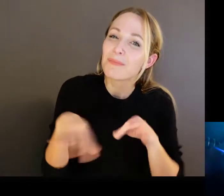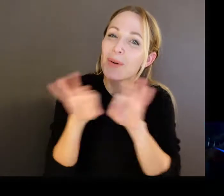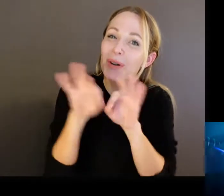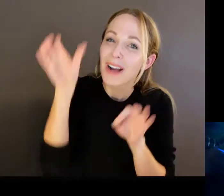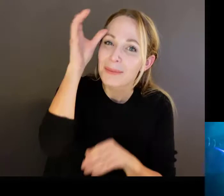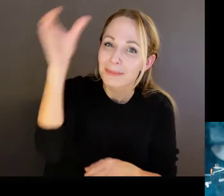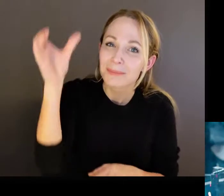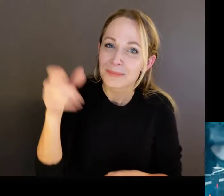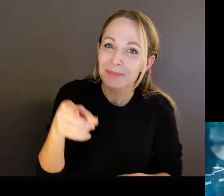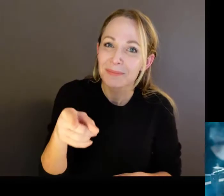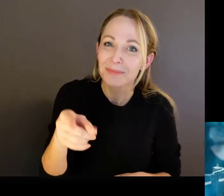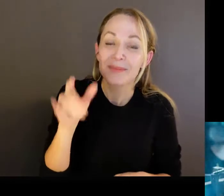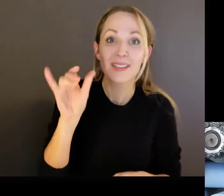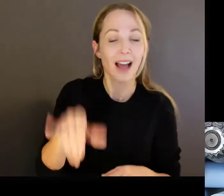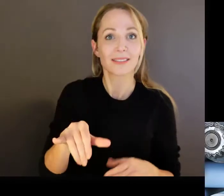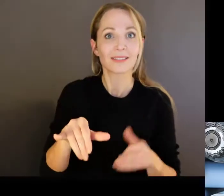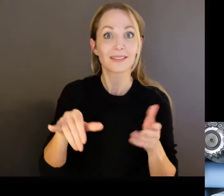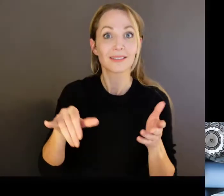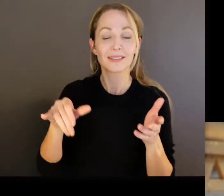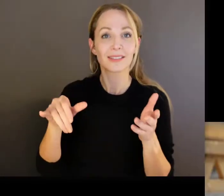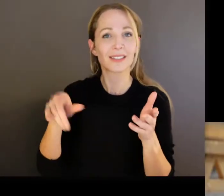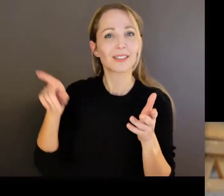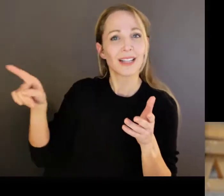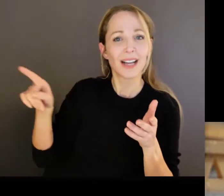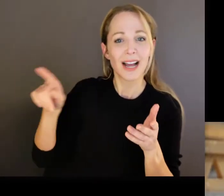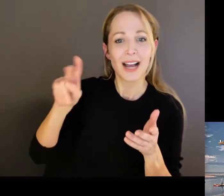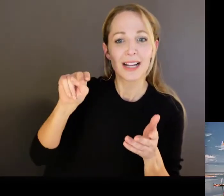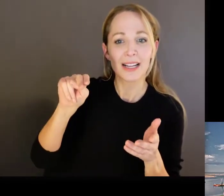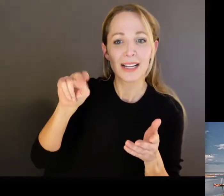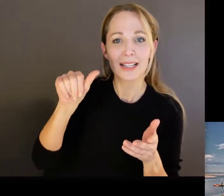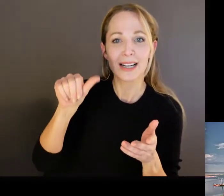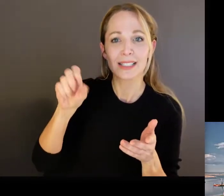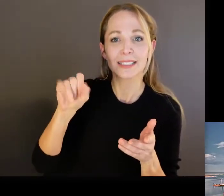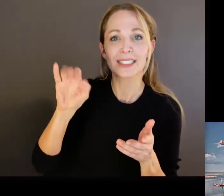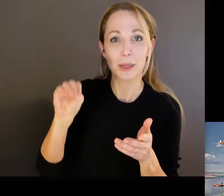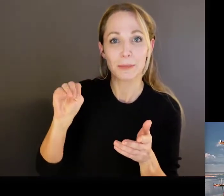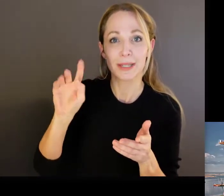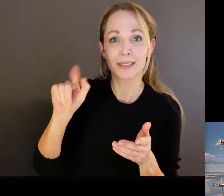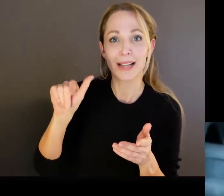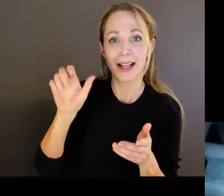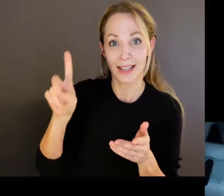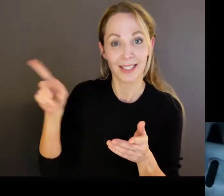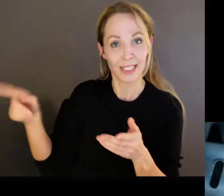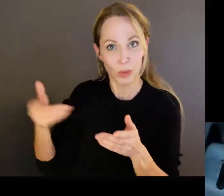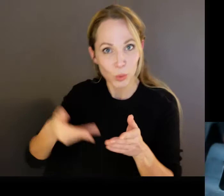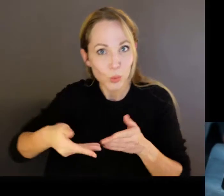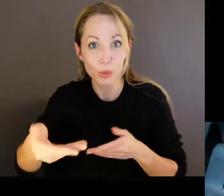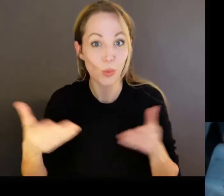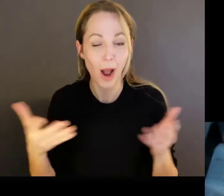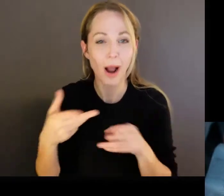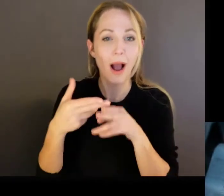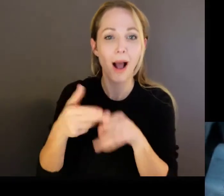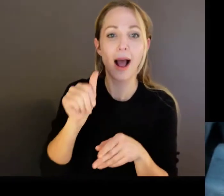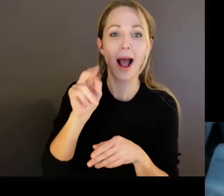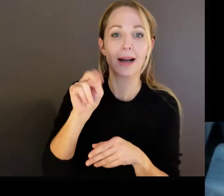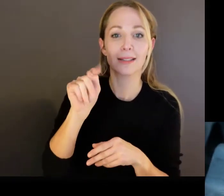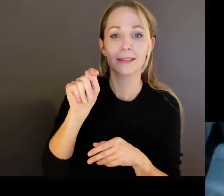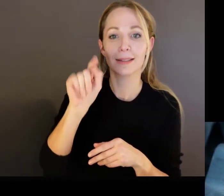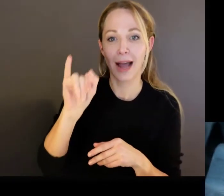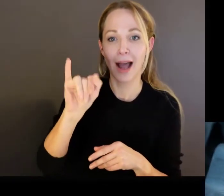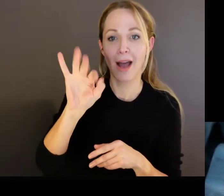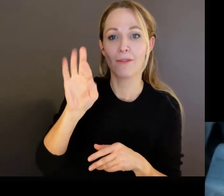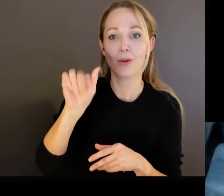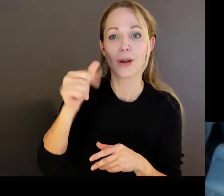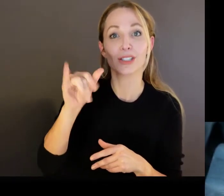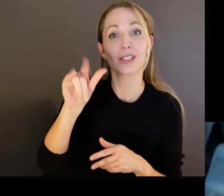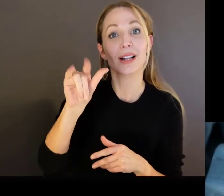There is a very important concept that was introduced by Nassim Taleb, and that is